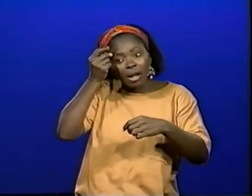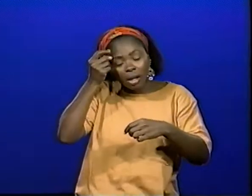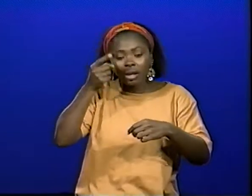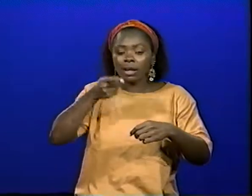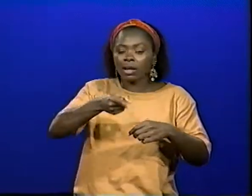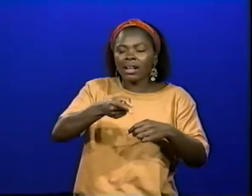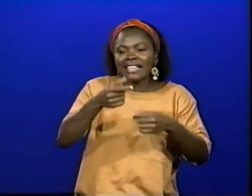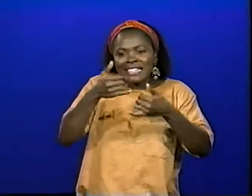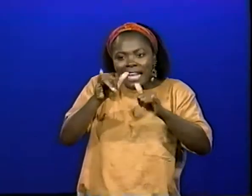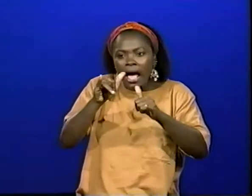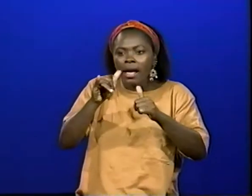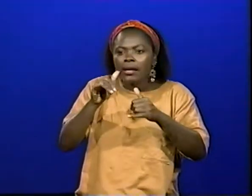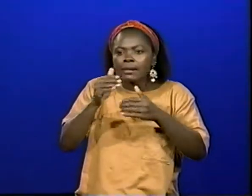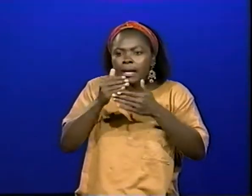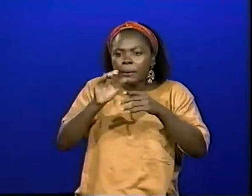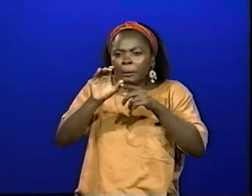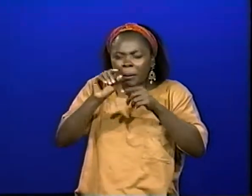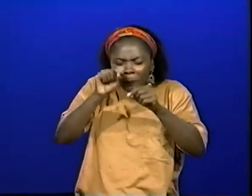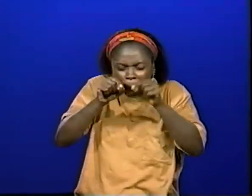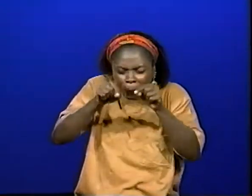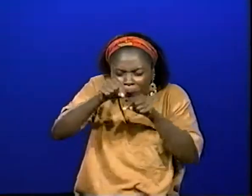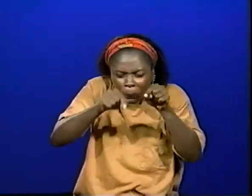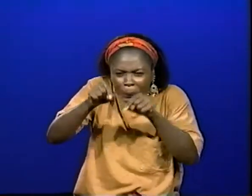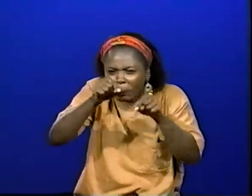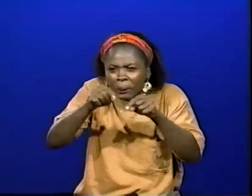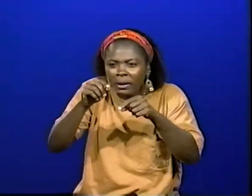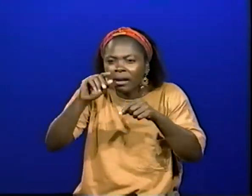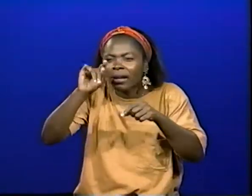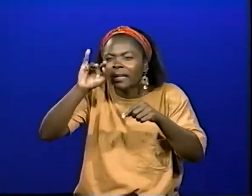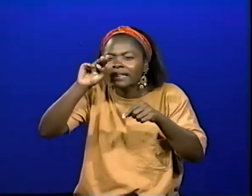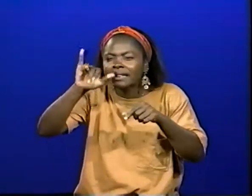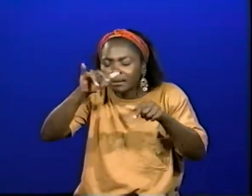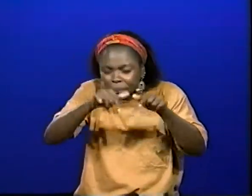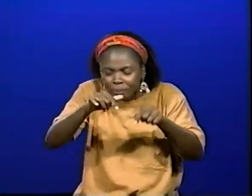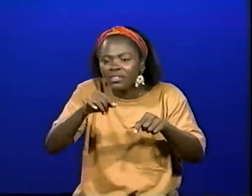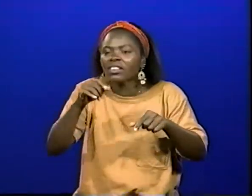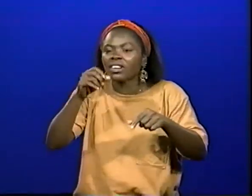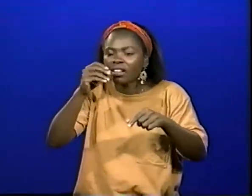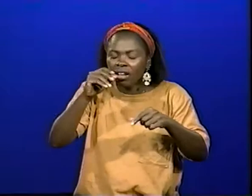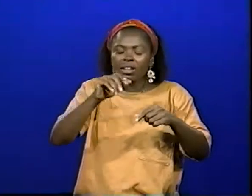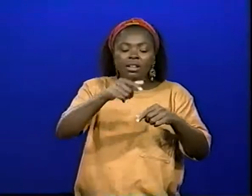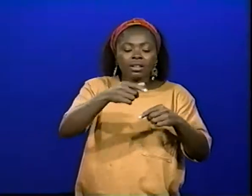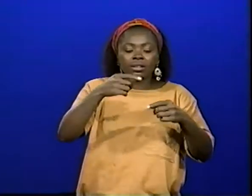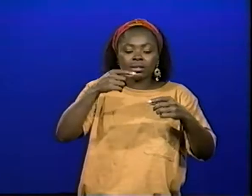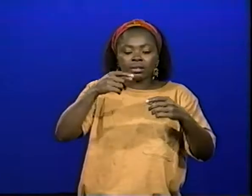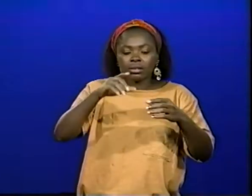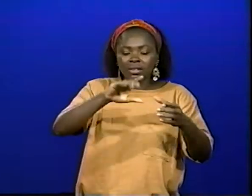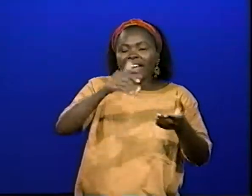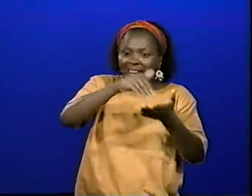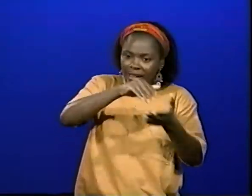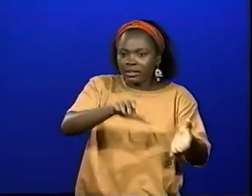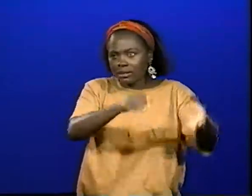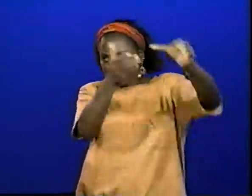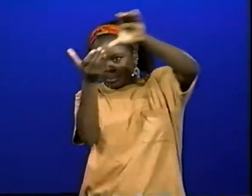liquid out of the cloth, you're going to find that you have little bits of carrot left in there. So